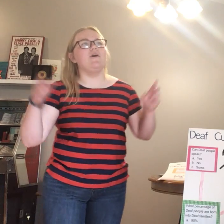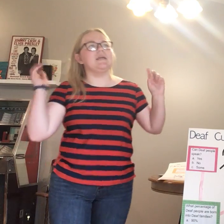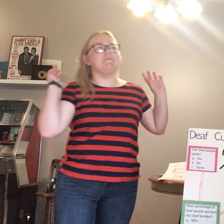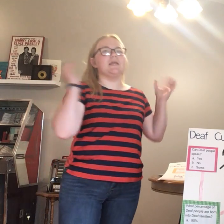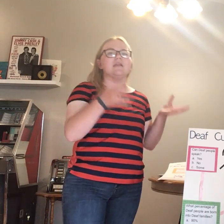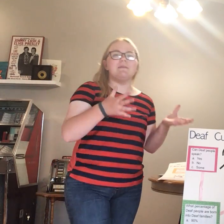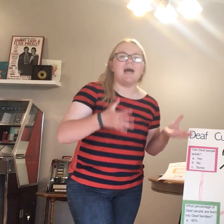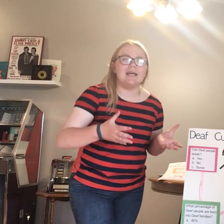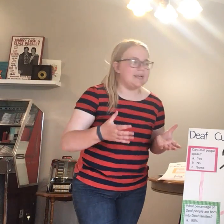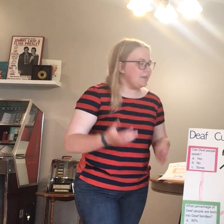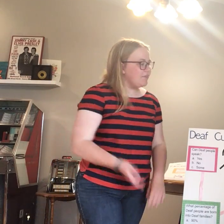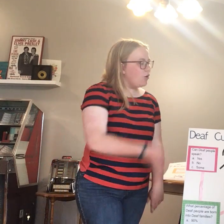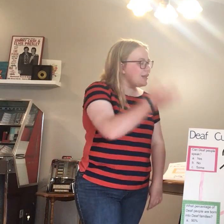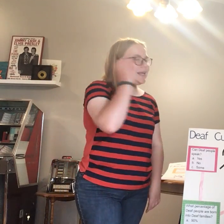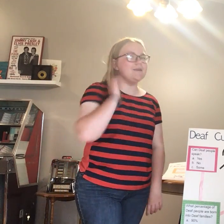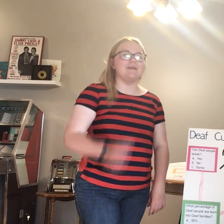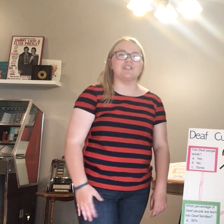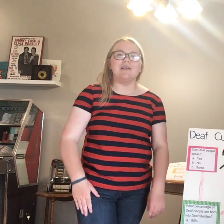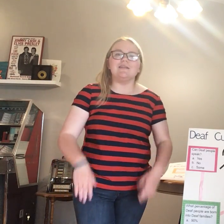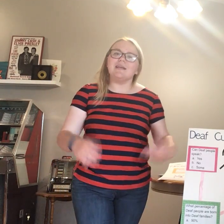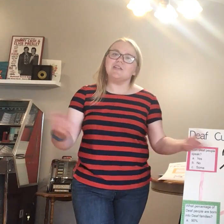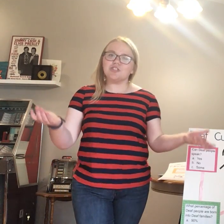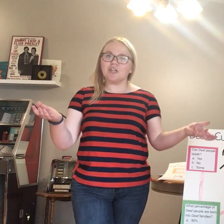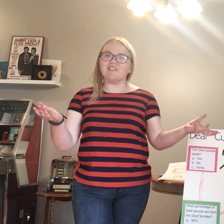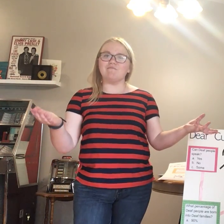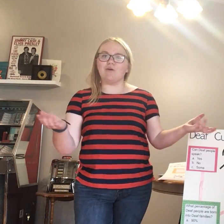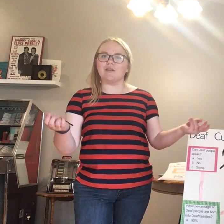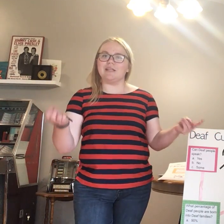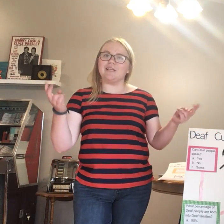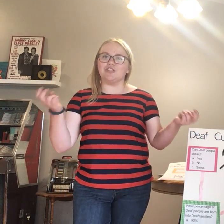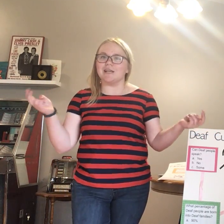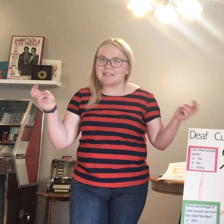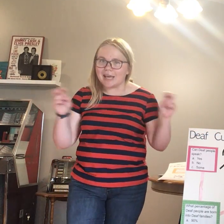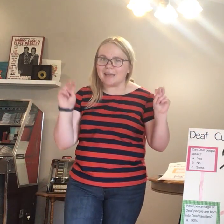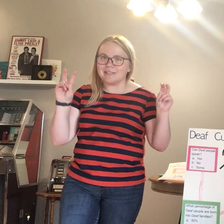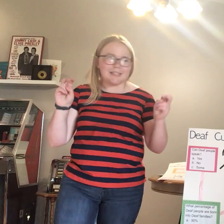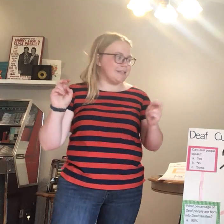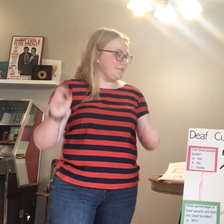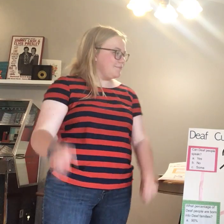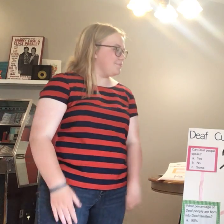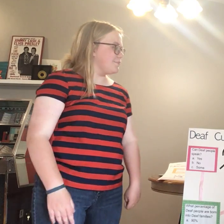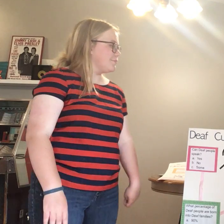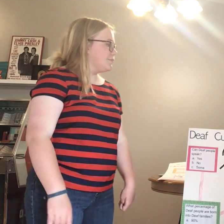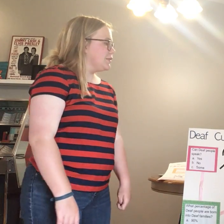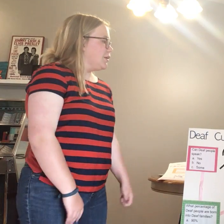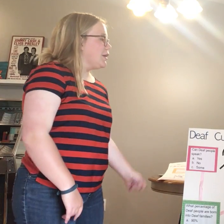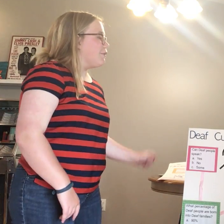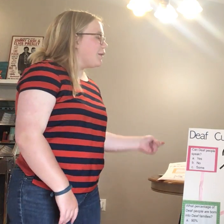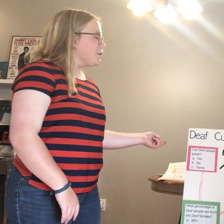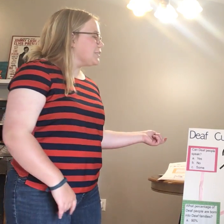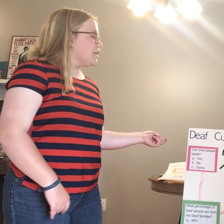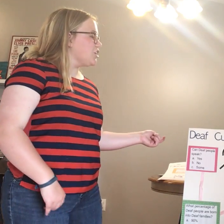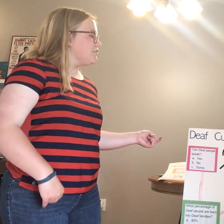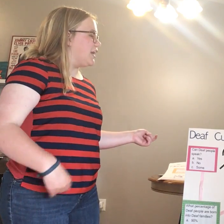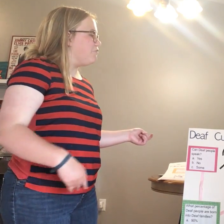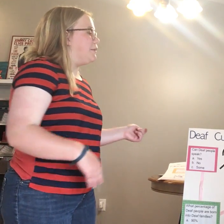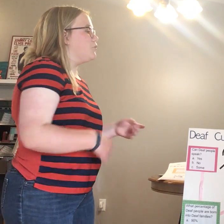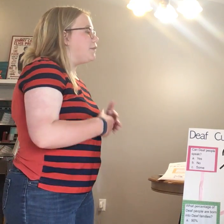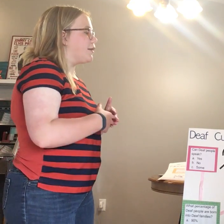whole community behind them. They have a whole language. They deserve more than they just can't hear. Okay, what percentage of deaf people marry